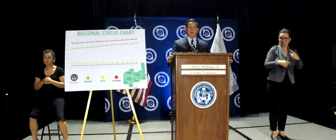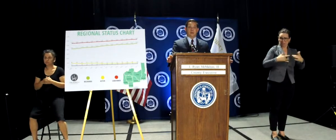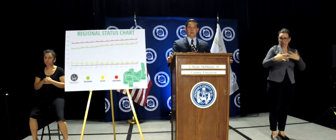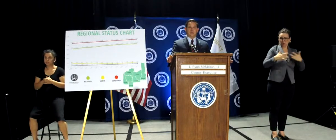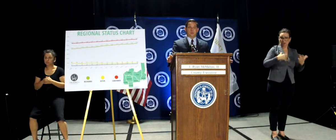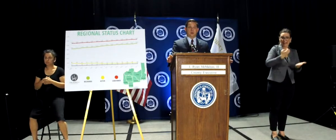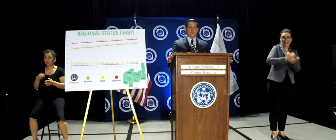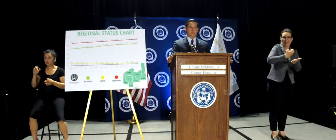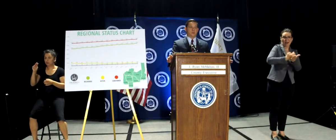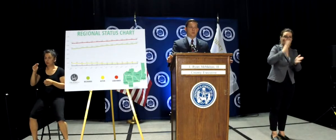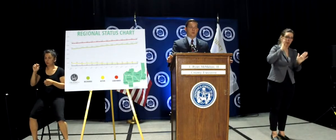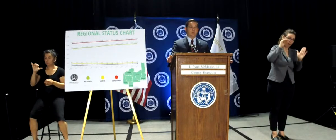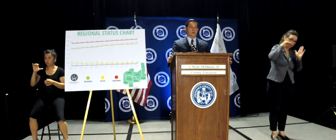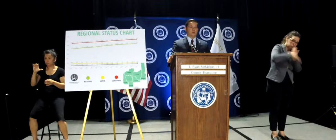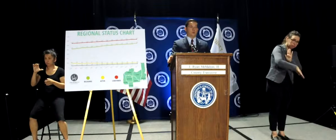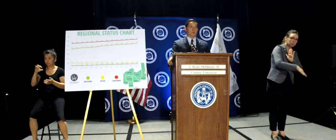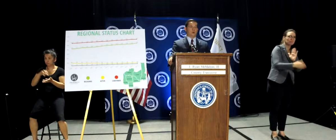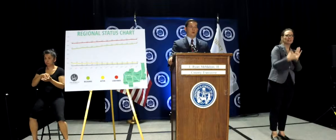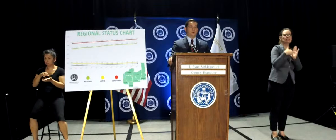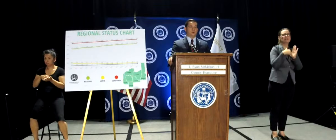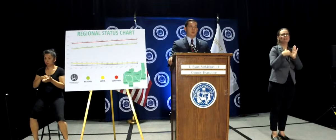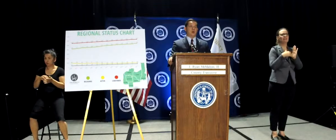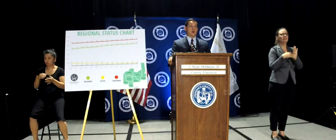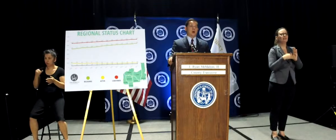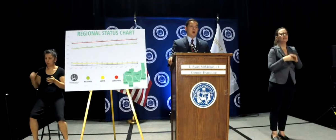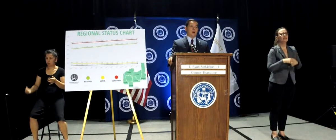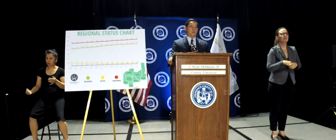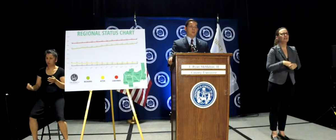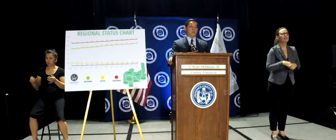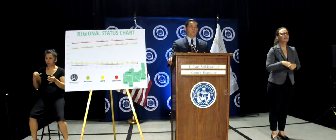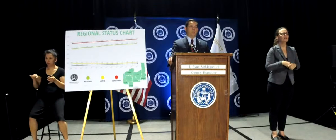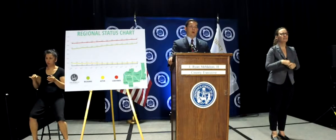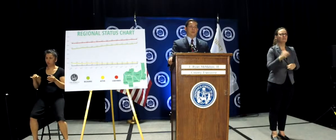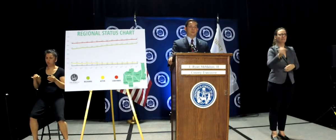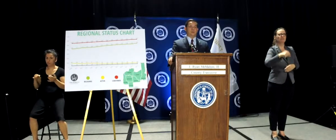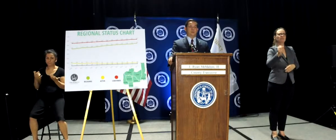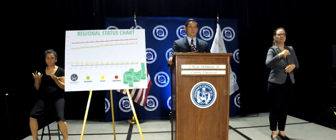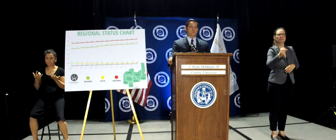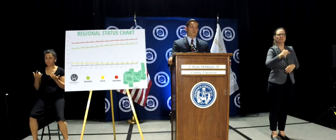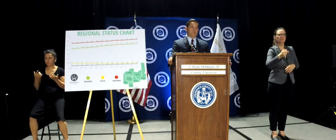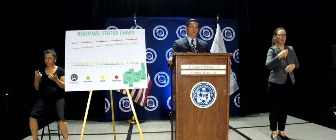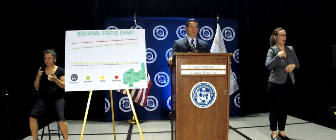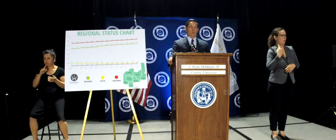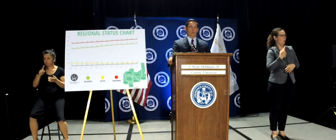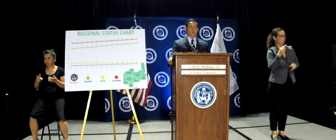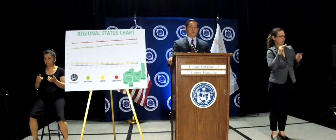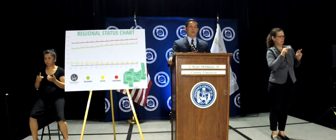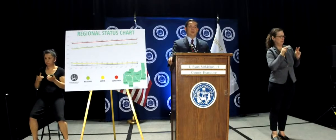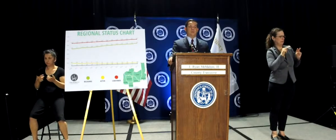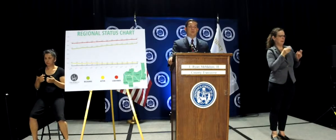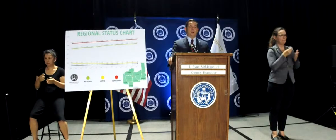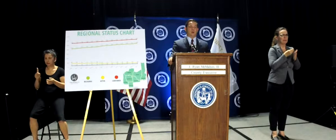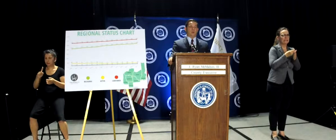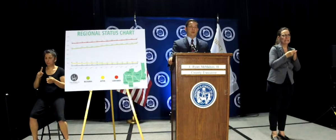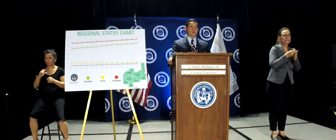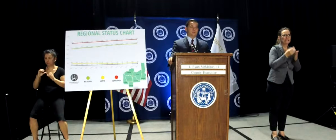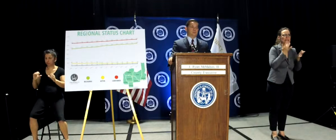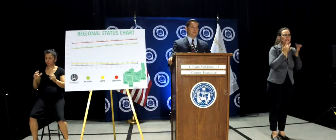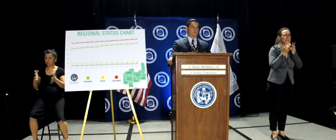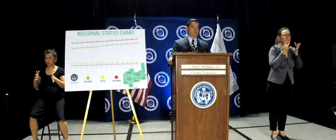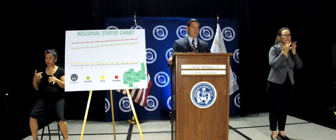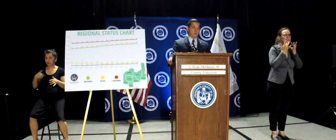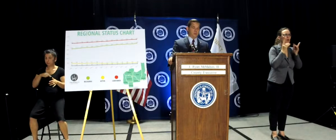behaving badly. That's what I'm being told in our control room calls. But we need to figure out